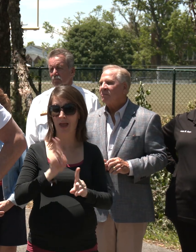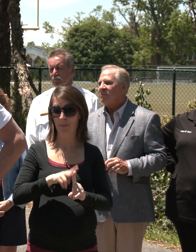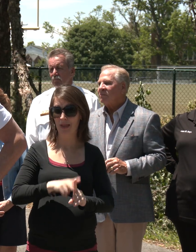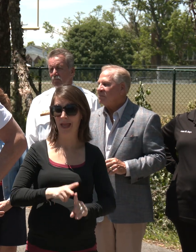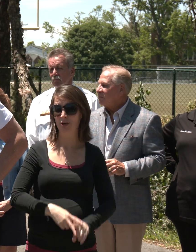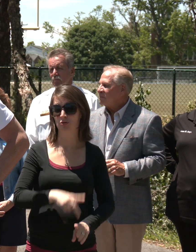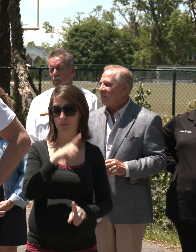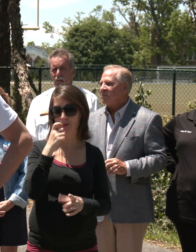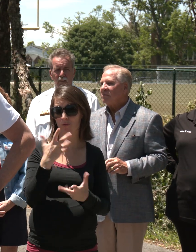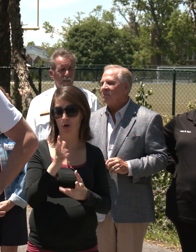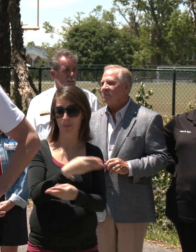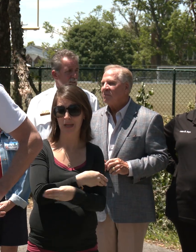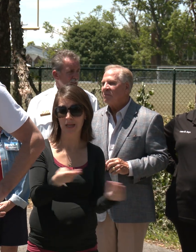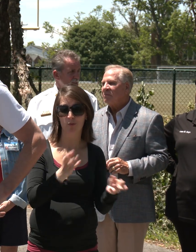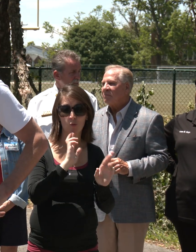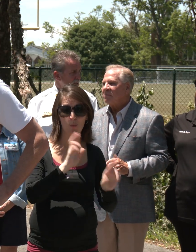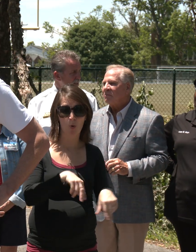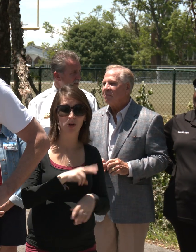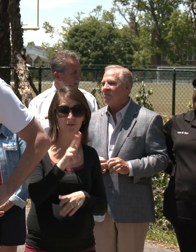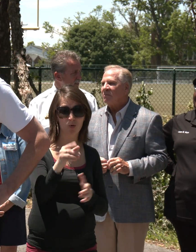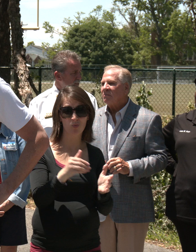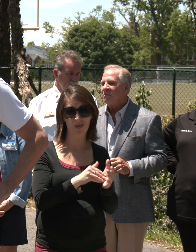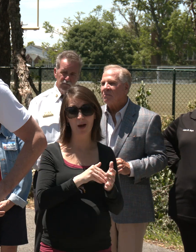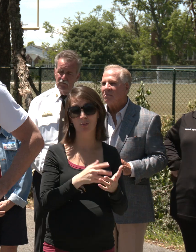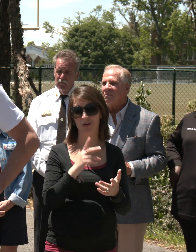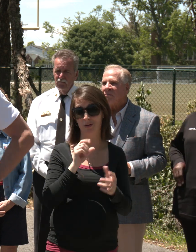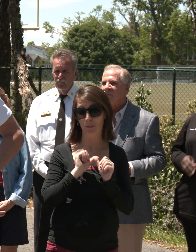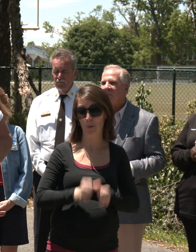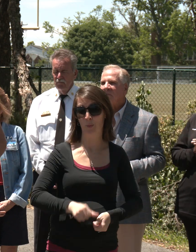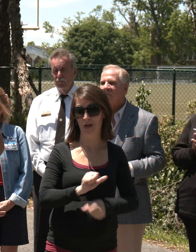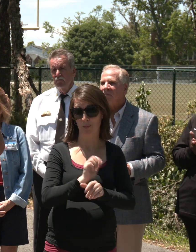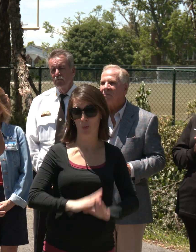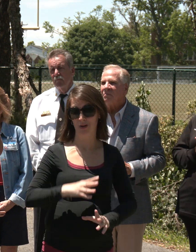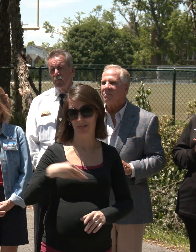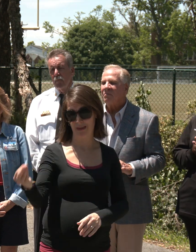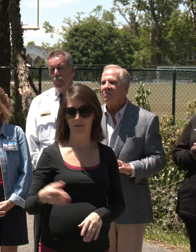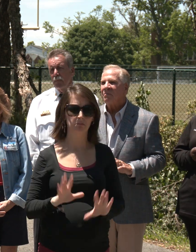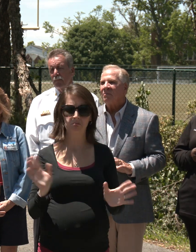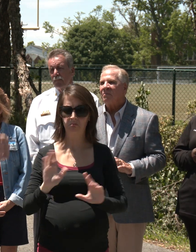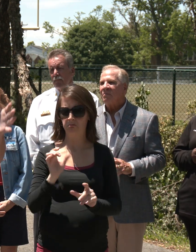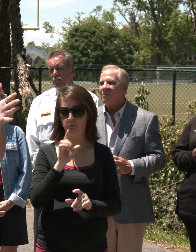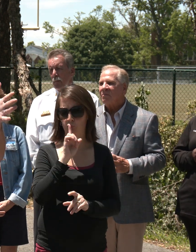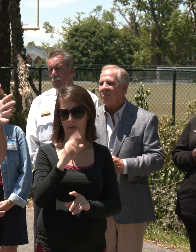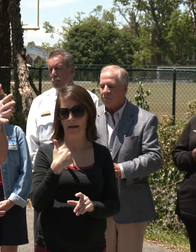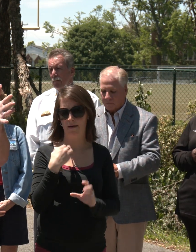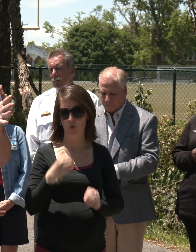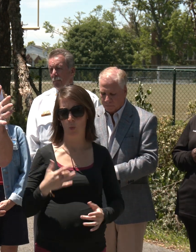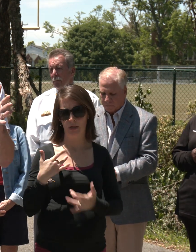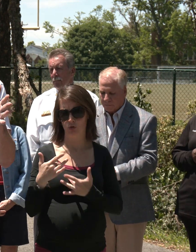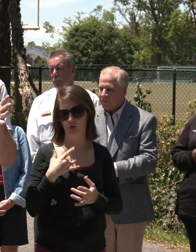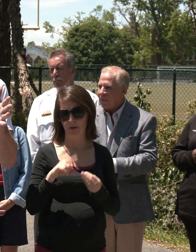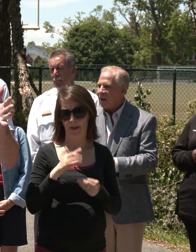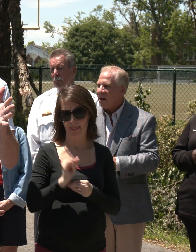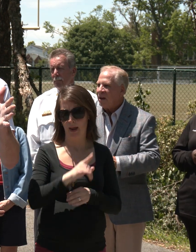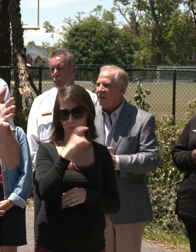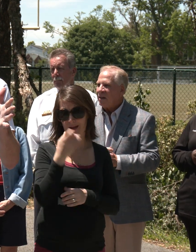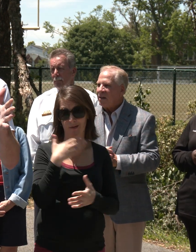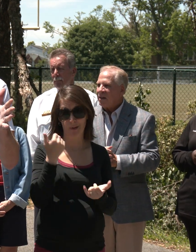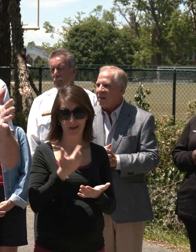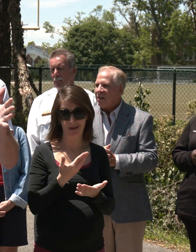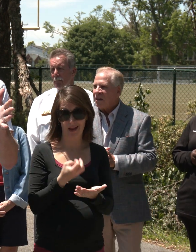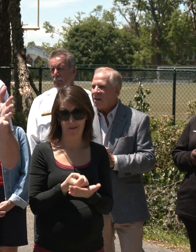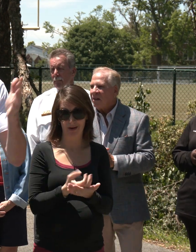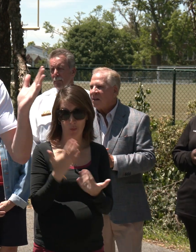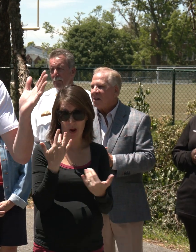reports of 2,000 permanent employees leaving? I don't have any concerns about that. I think the best evidence of that is what happened here. FEMA